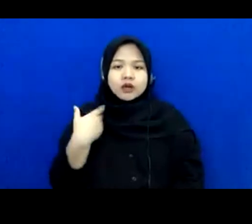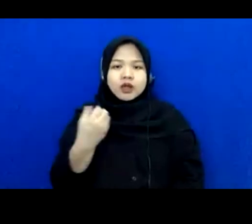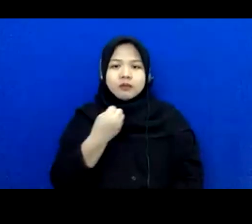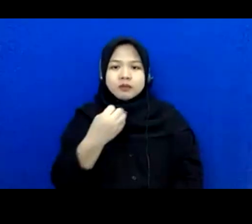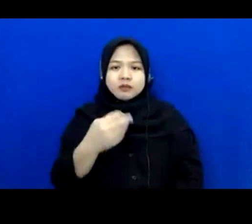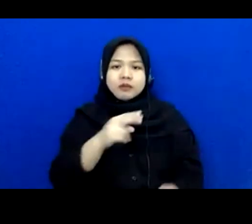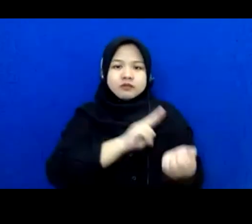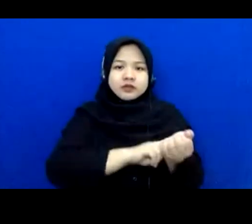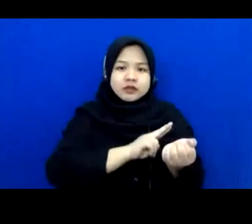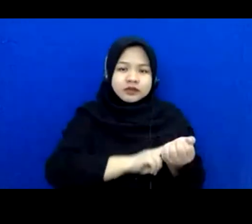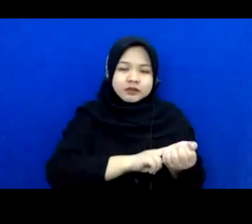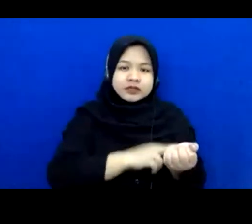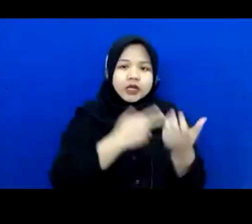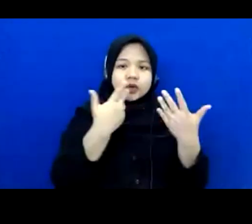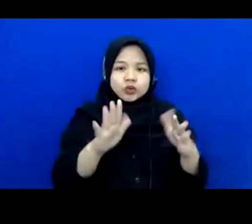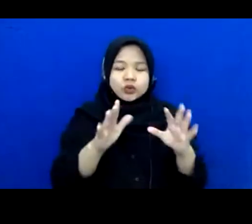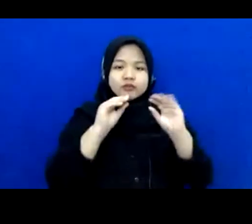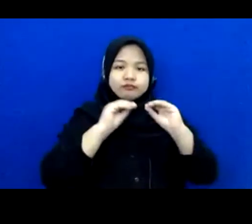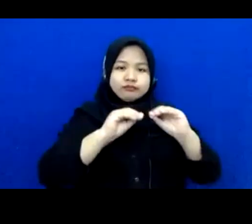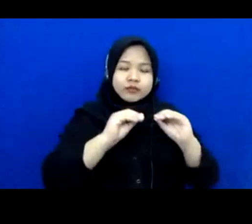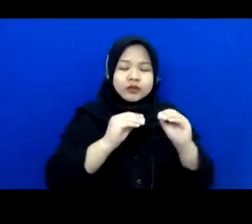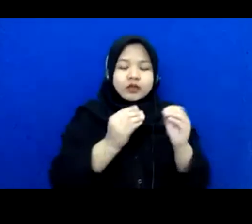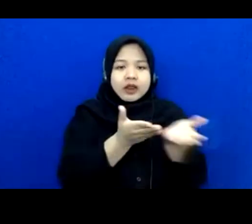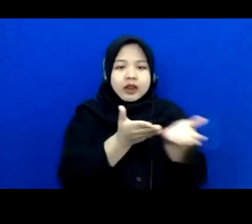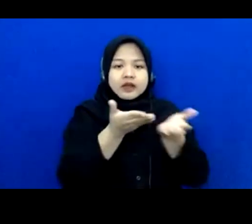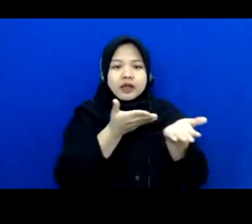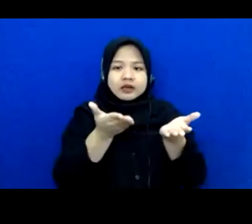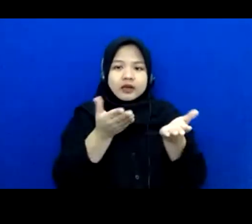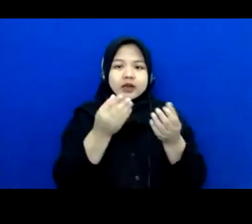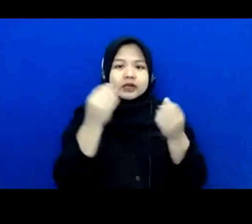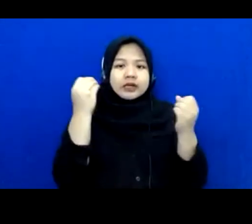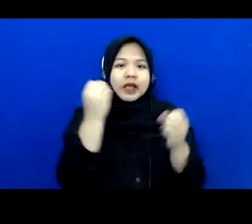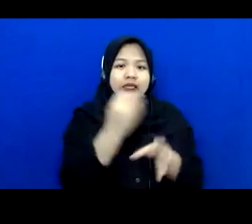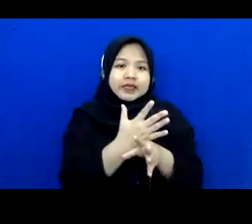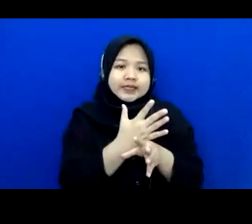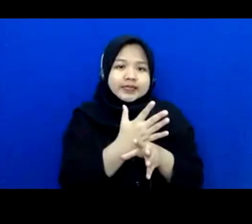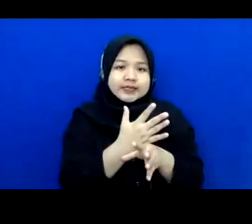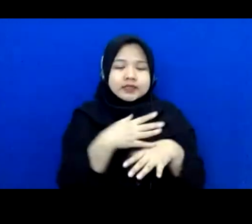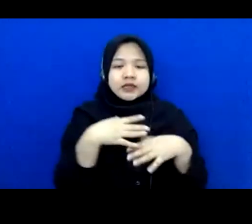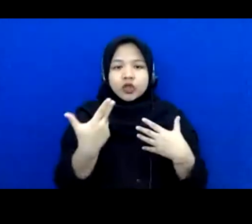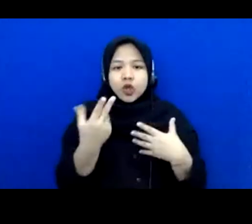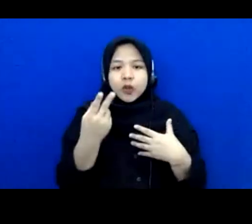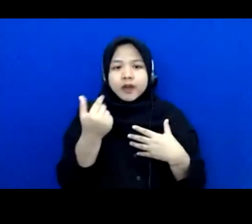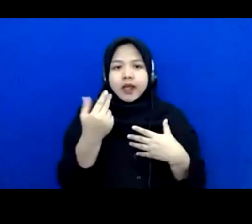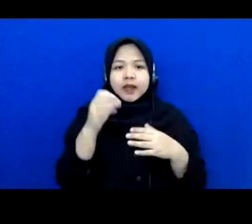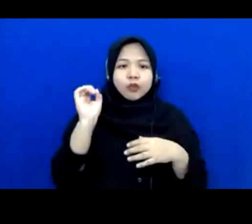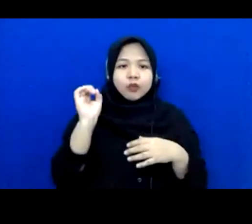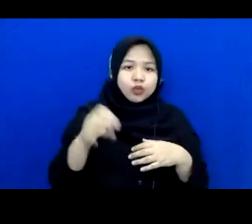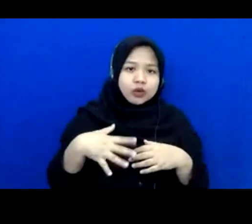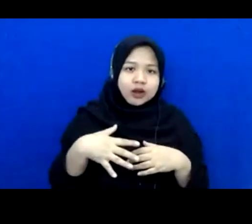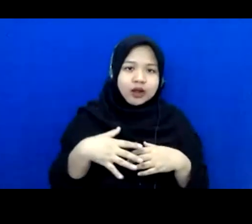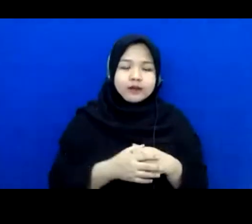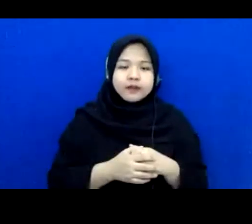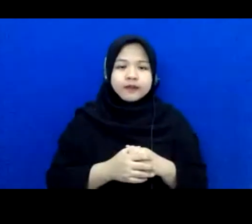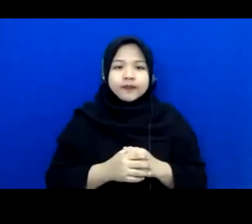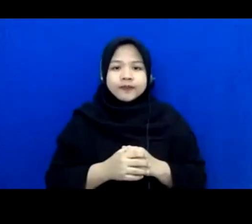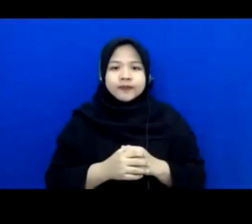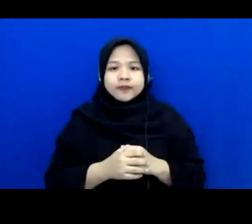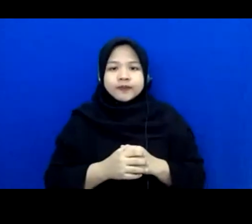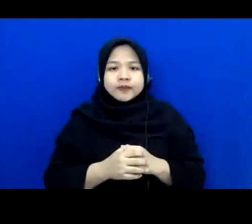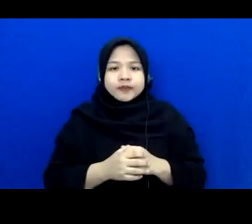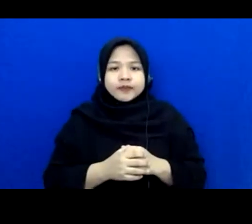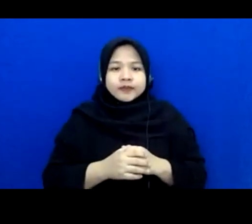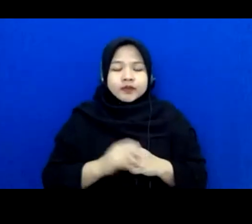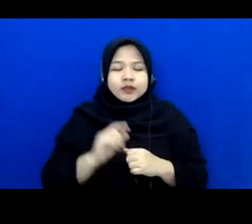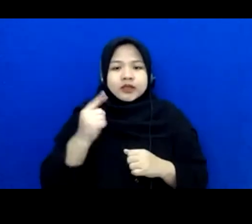receive treatment free or at a low cost. And the third feature I'd say, as I mentioned before, is training.